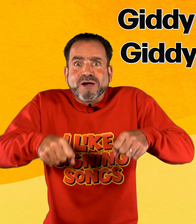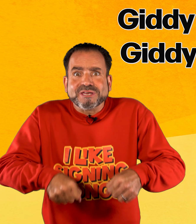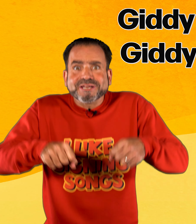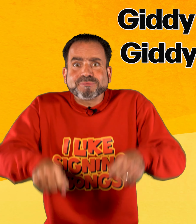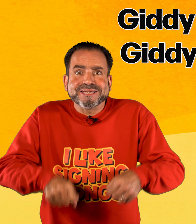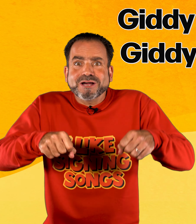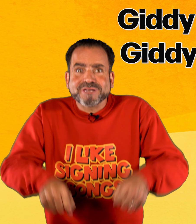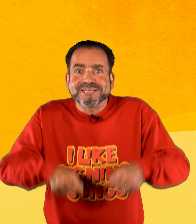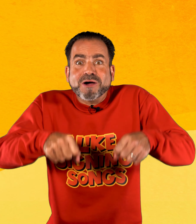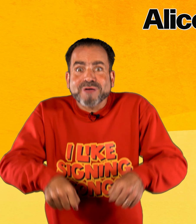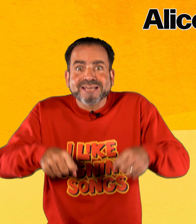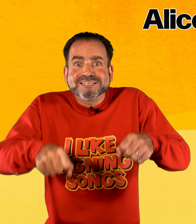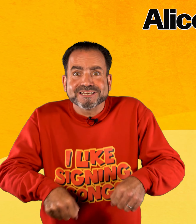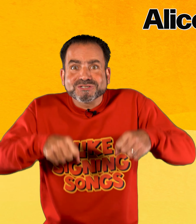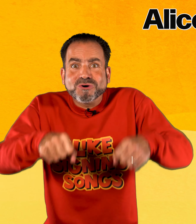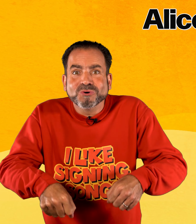giddy up, giddy up, giddy up, Alice is a horse.